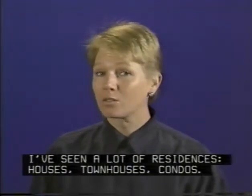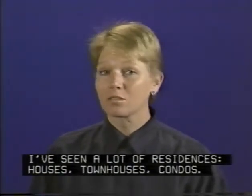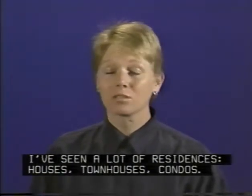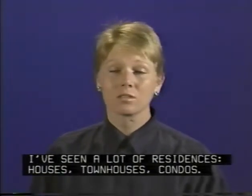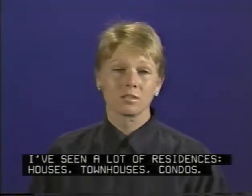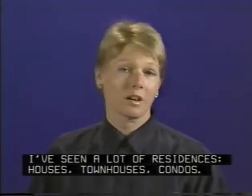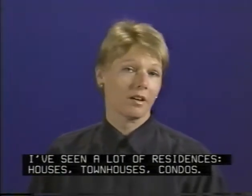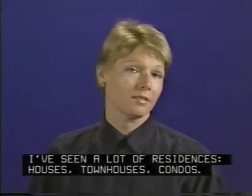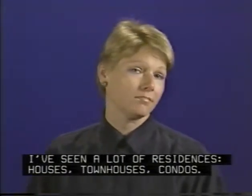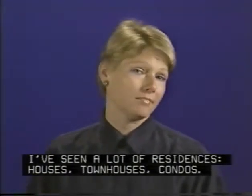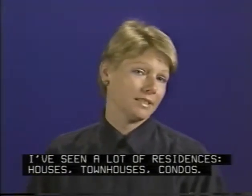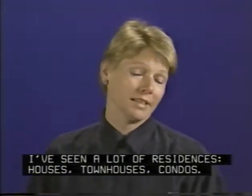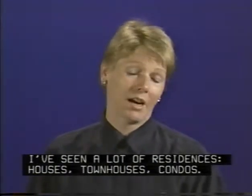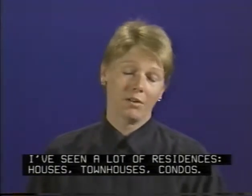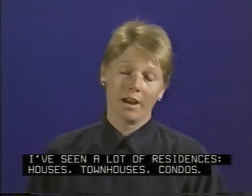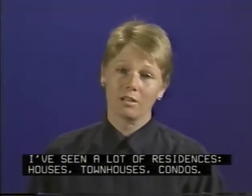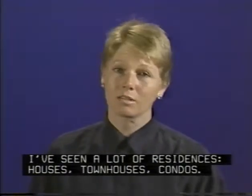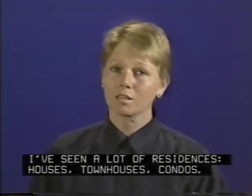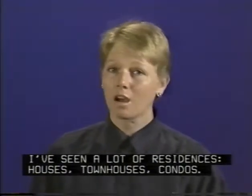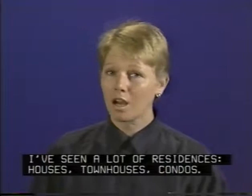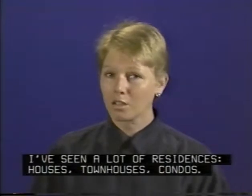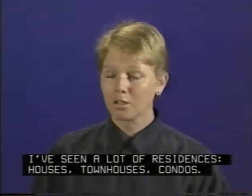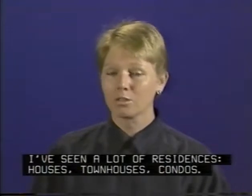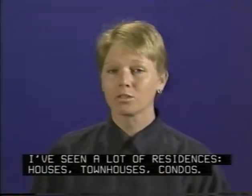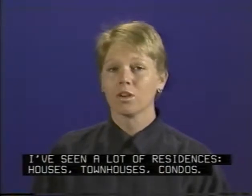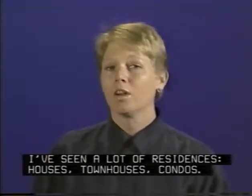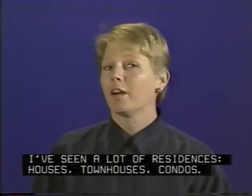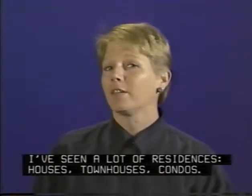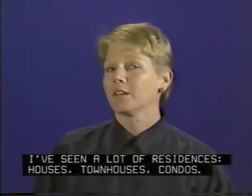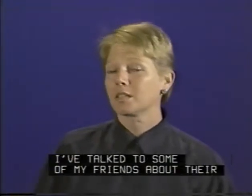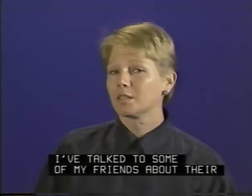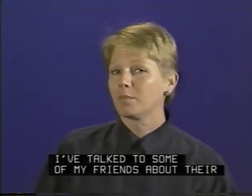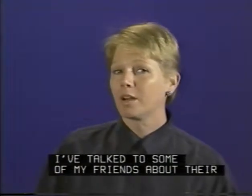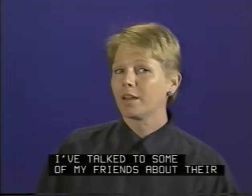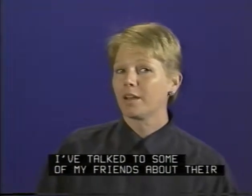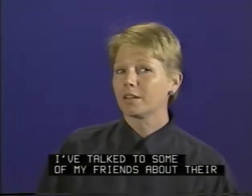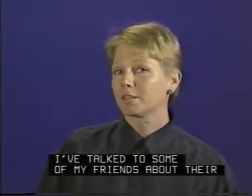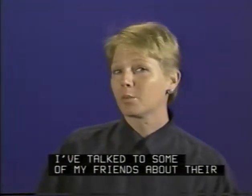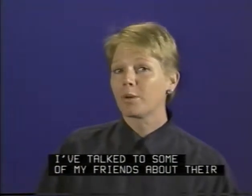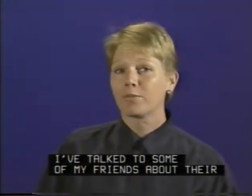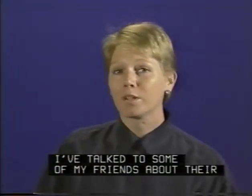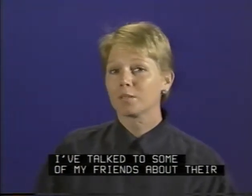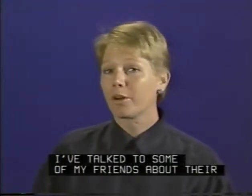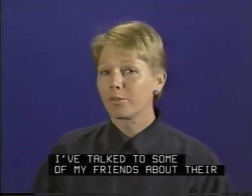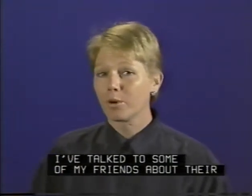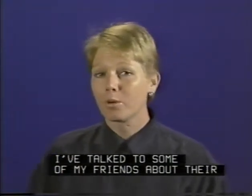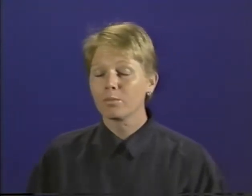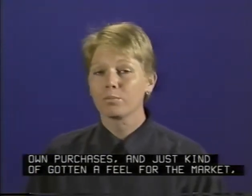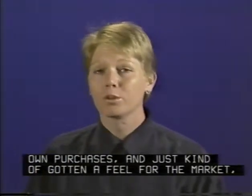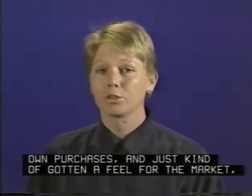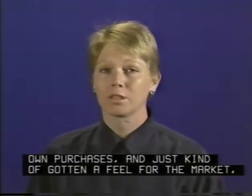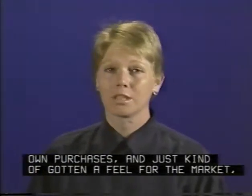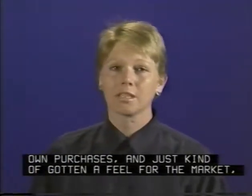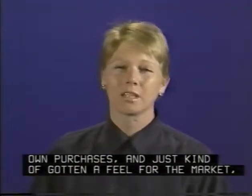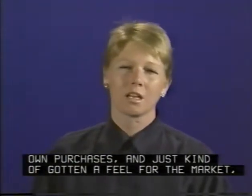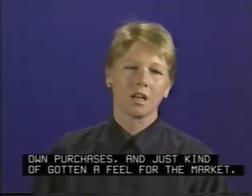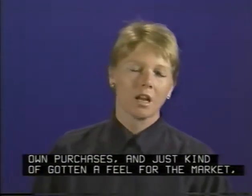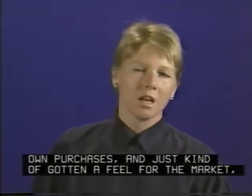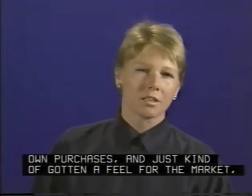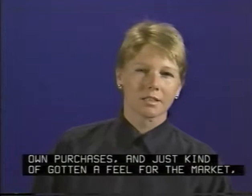houses, townhouses, condos. I've talked to some of my friends about their own purchases and just kind